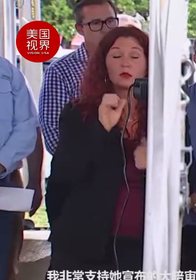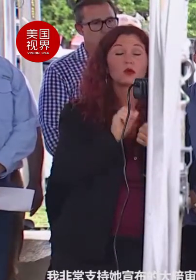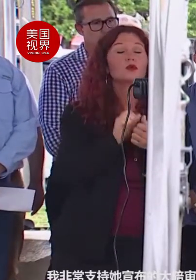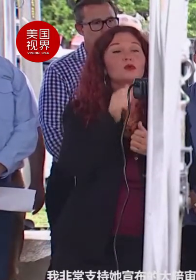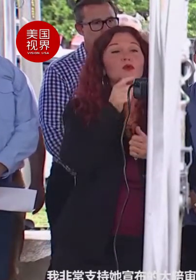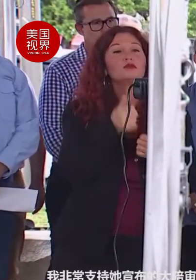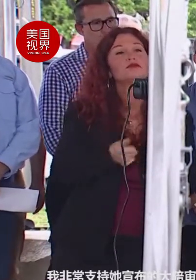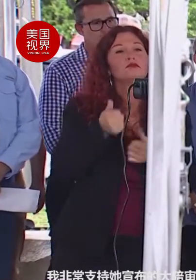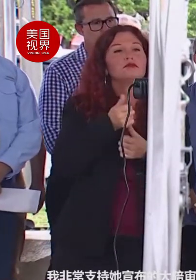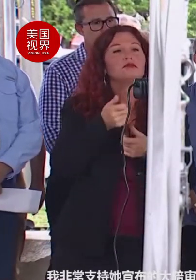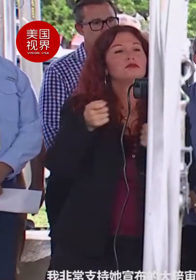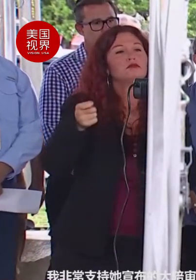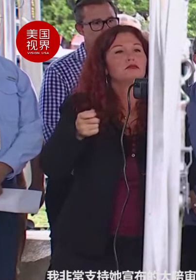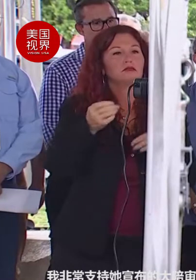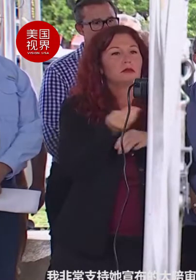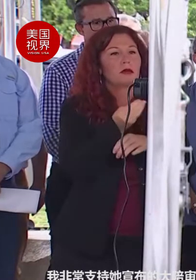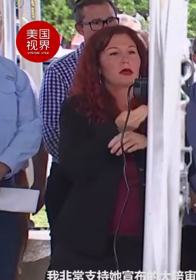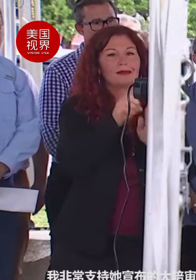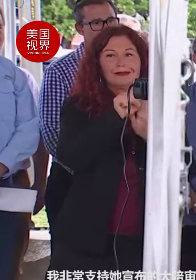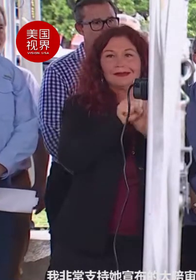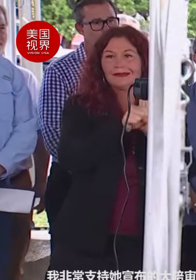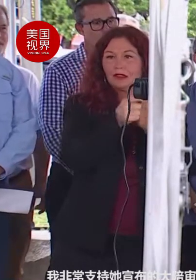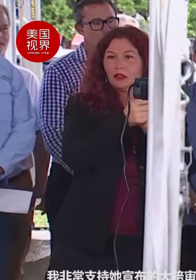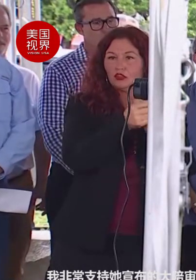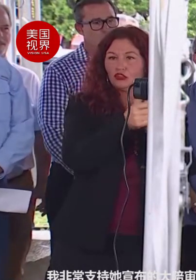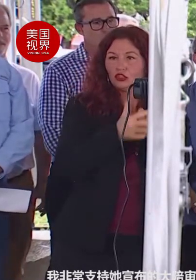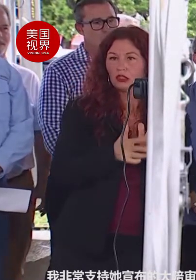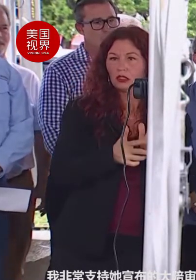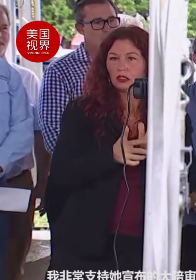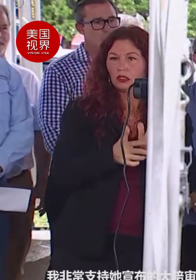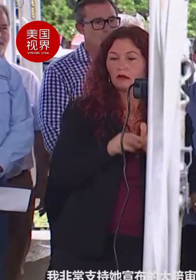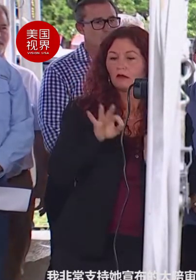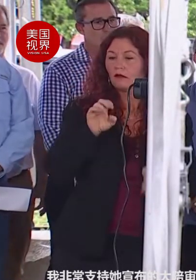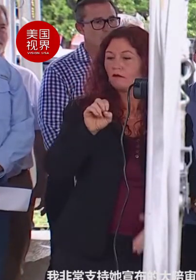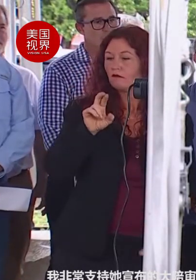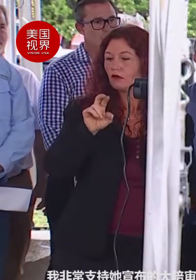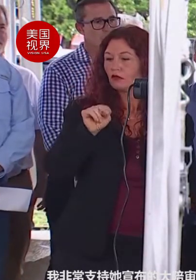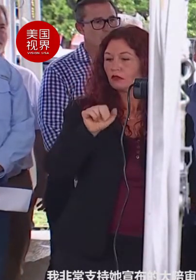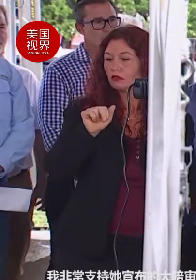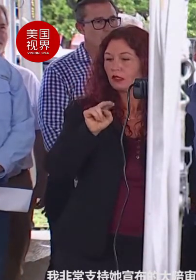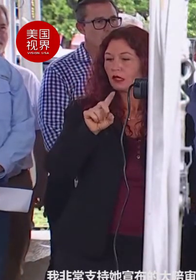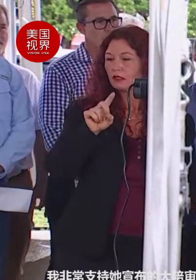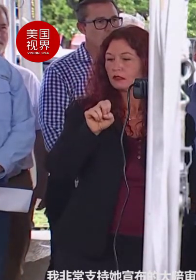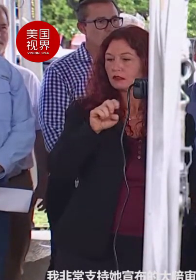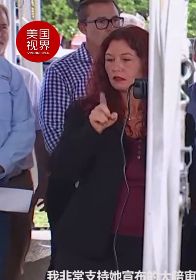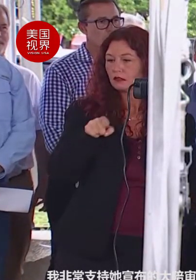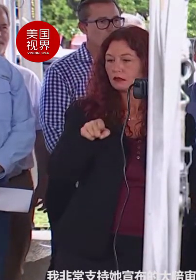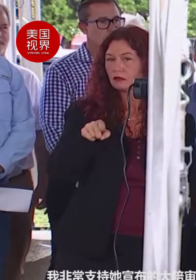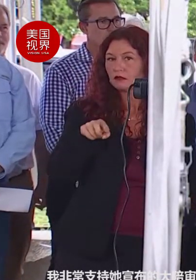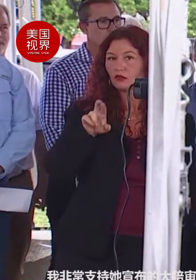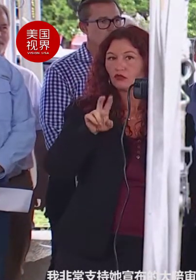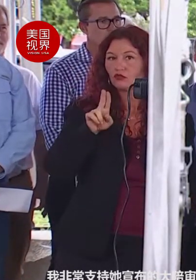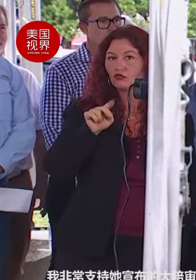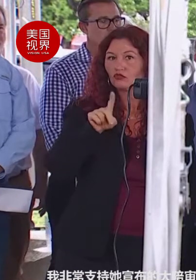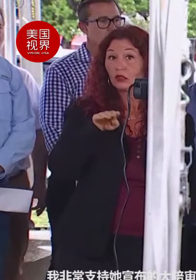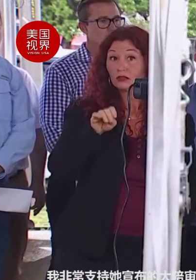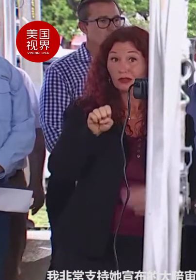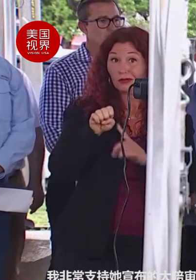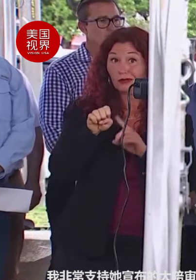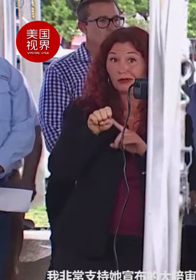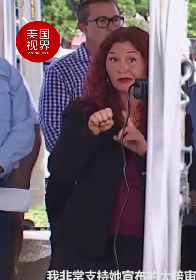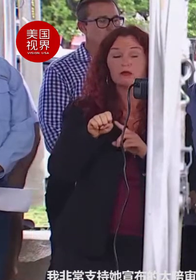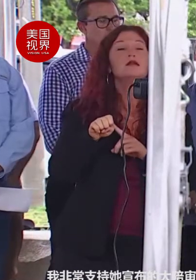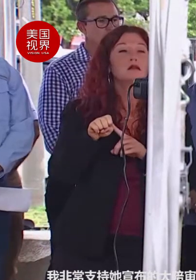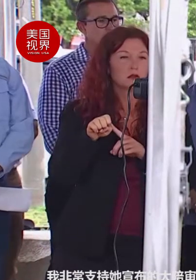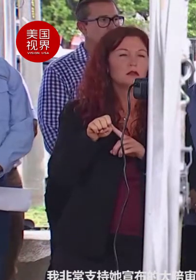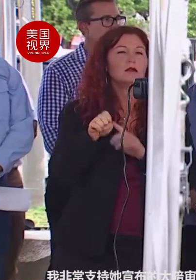and I am very supportive of the grand jury investigation that she has announced. I have pledged my full cooperation as she